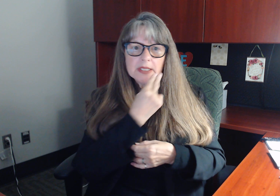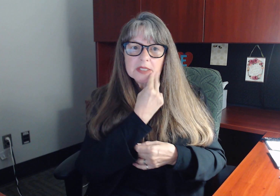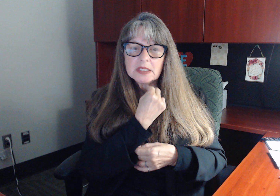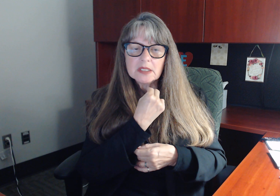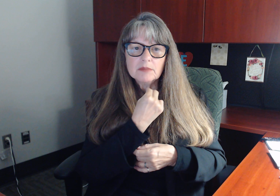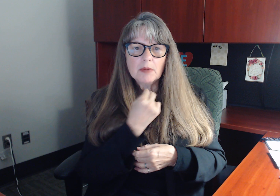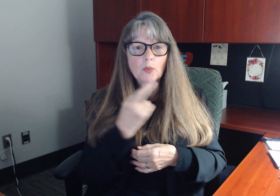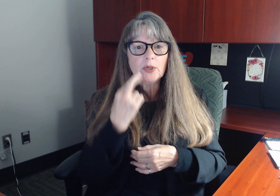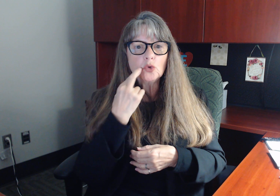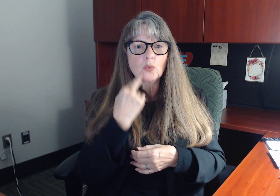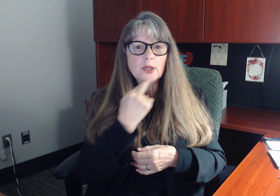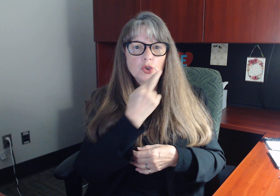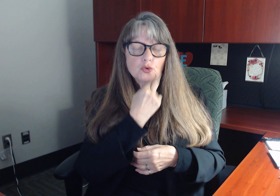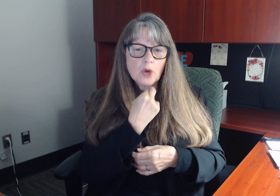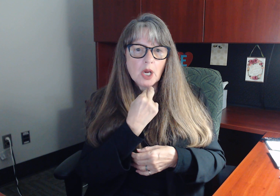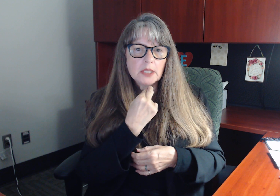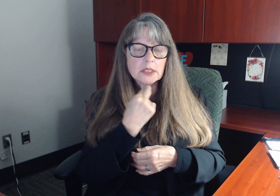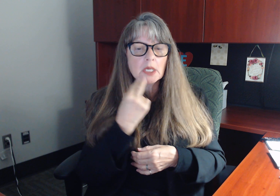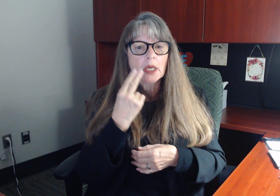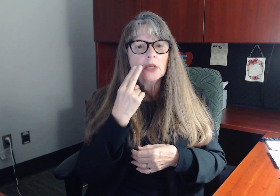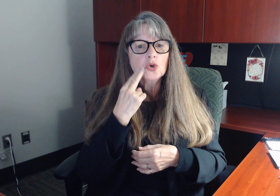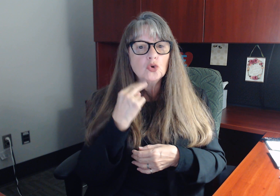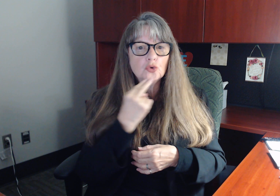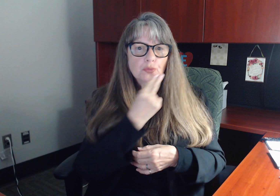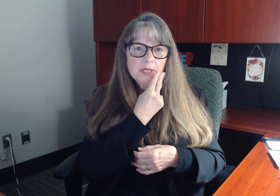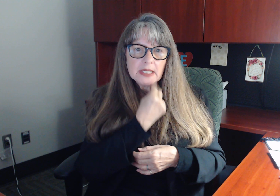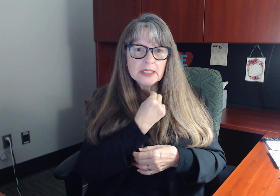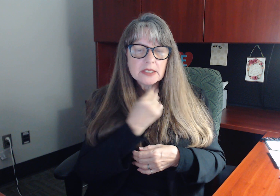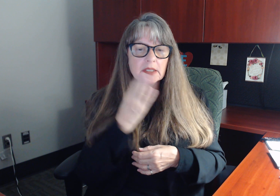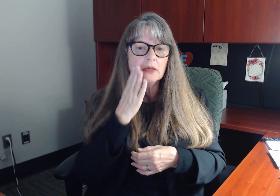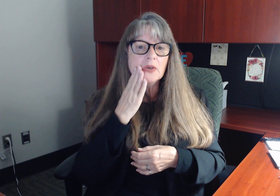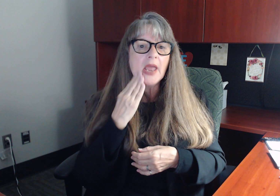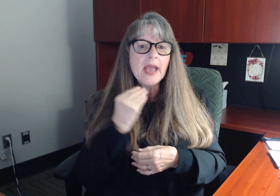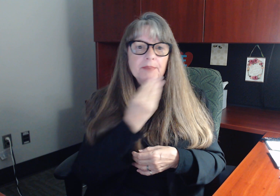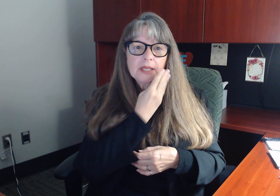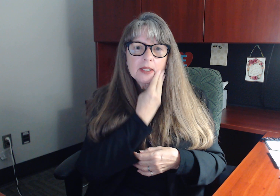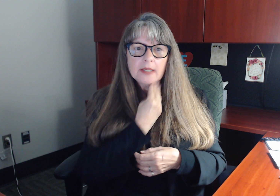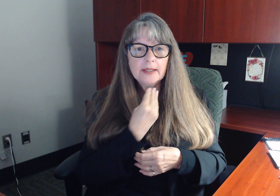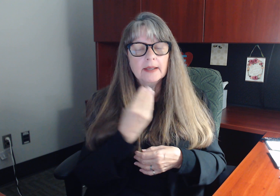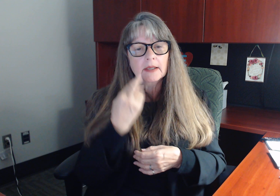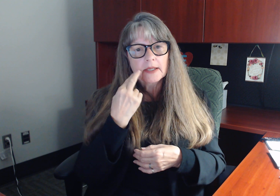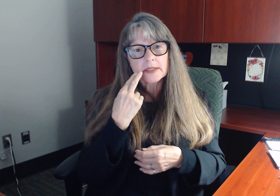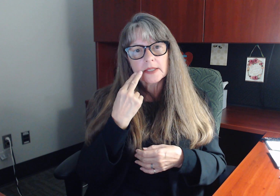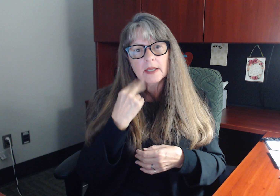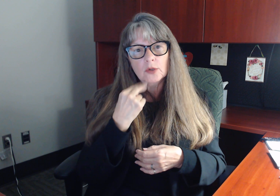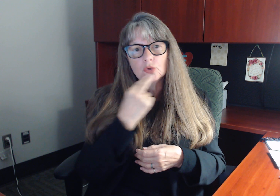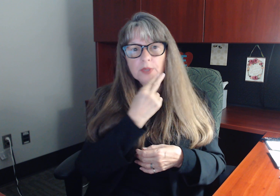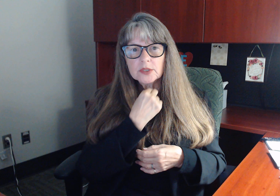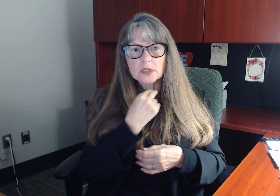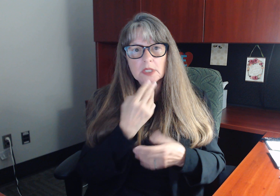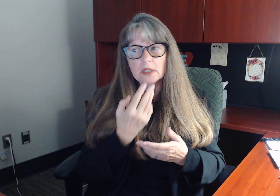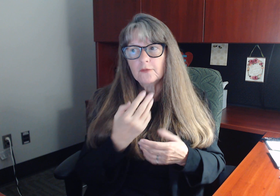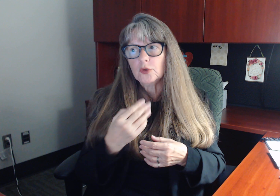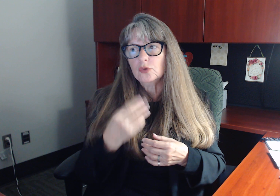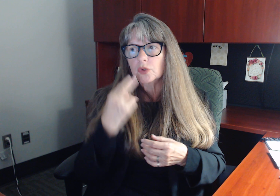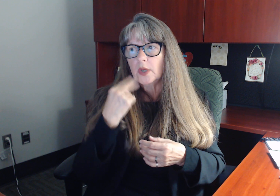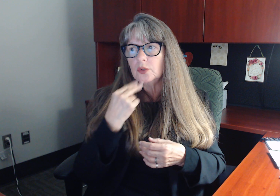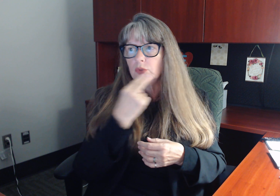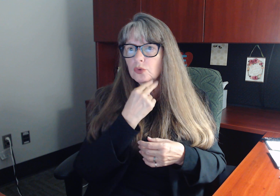nutrients, remember we do restaurant, nutrients, napkin, it's nutrients is in the food, so I do